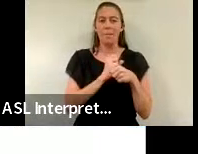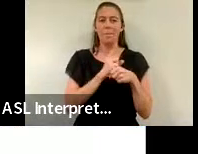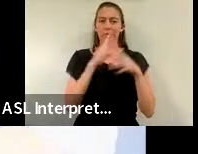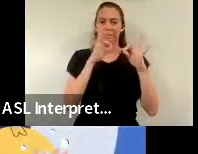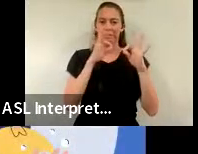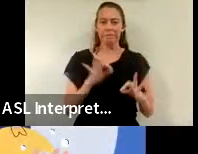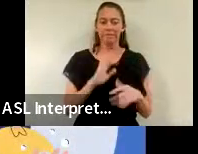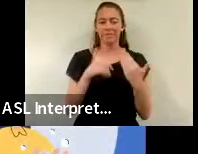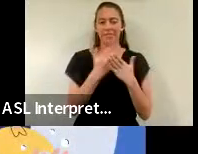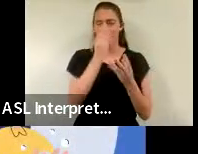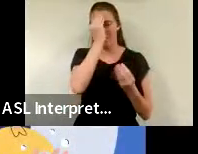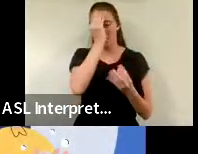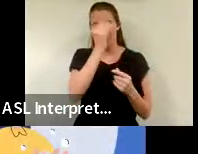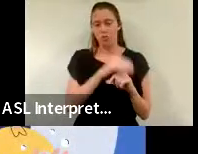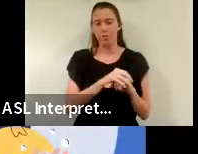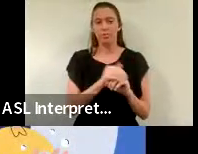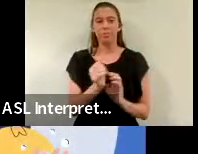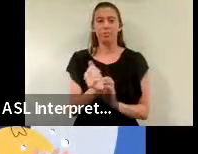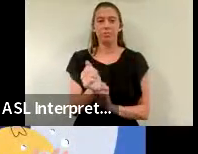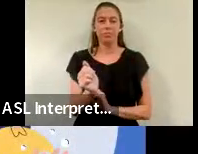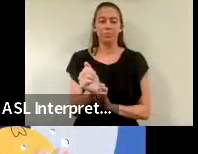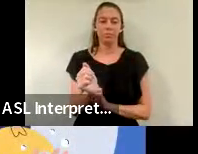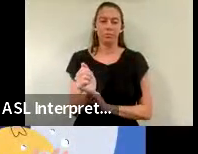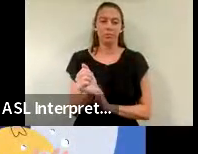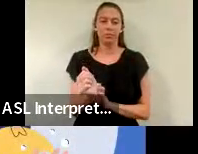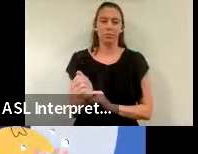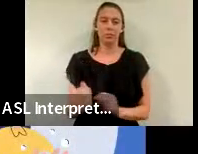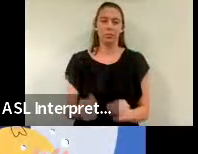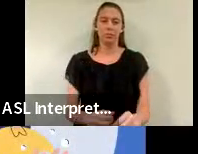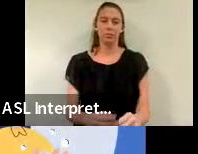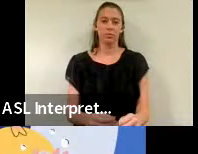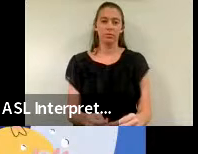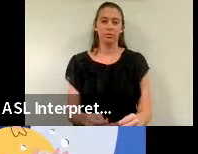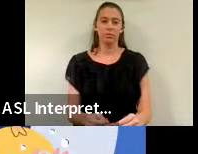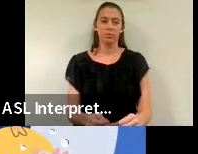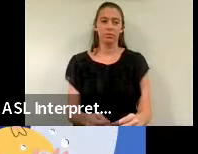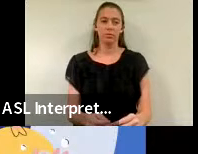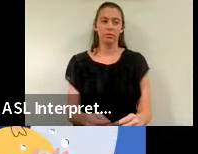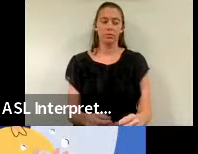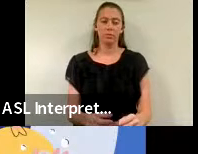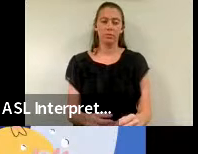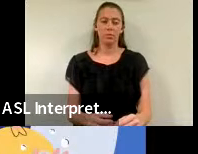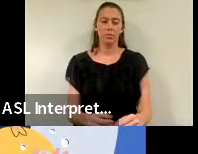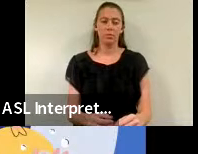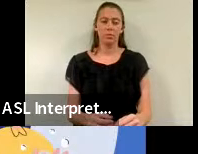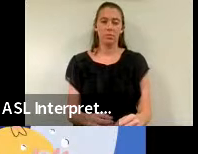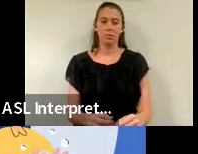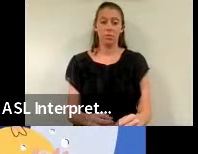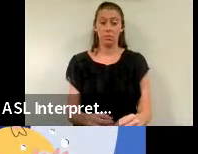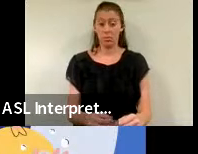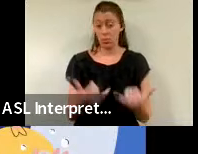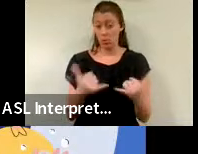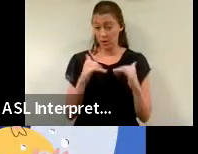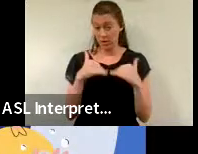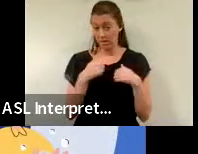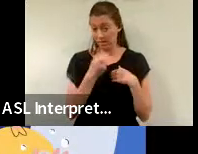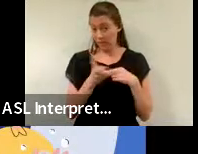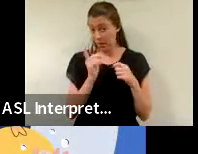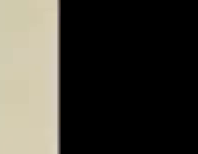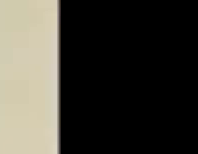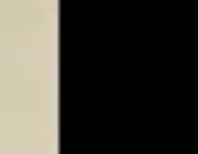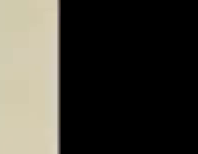right directions or where our gaps might be. So yeah, I think, do we have a few minutes left, Lauren